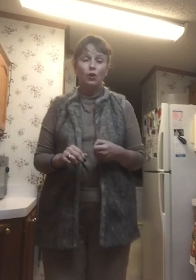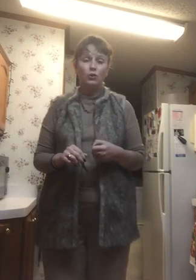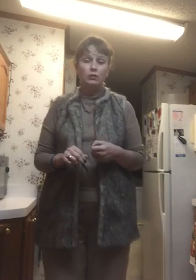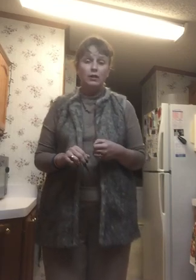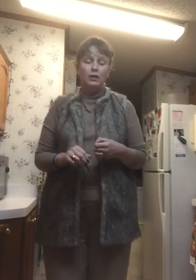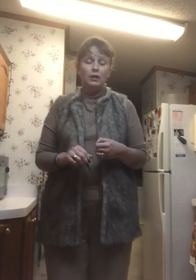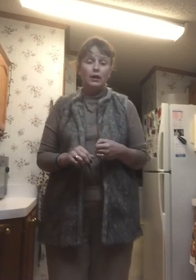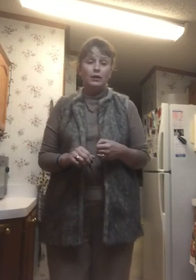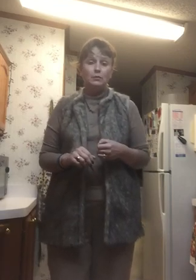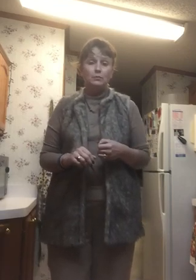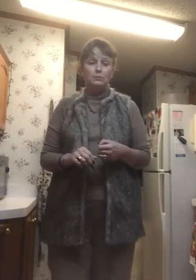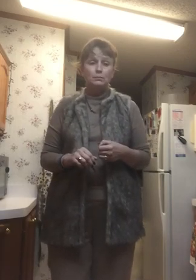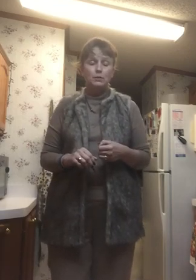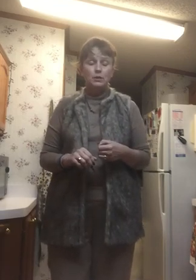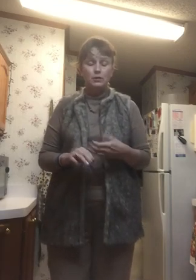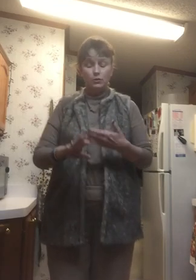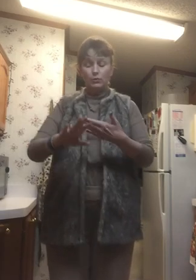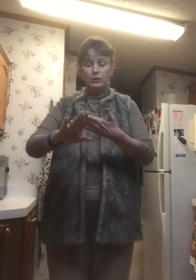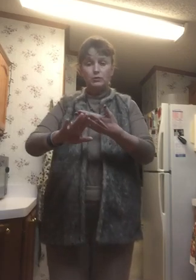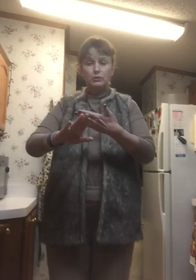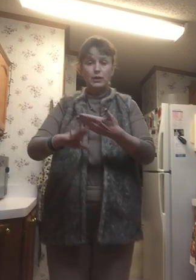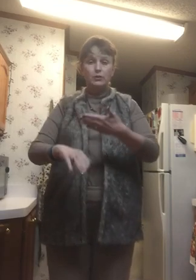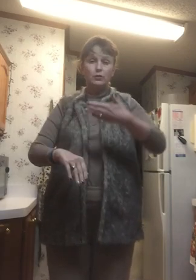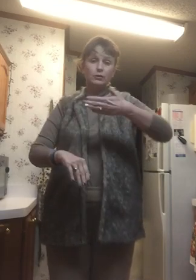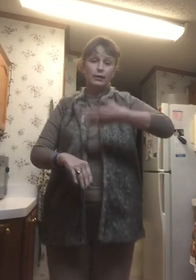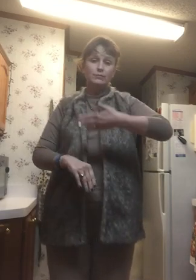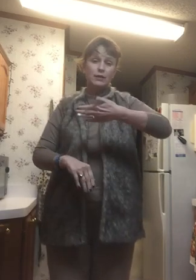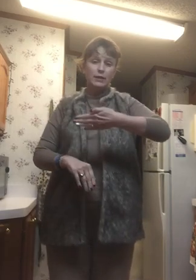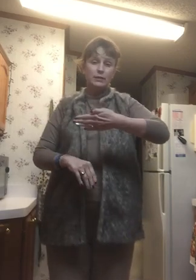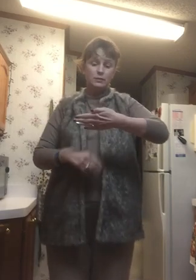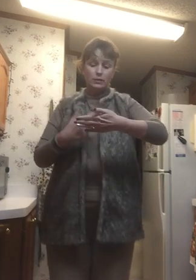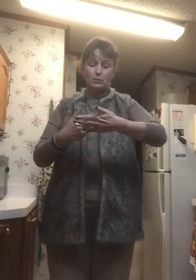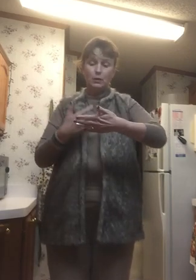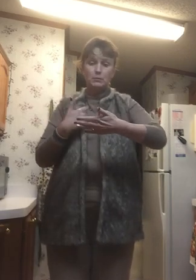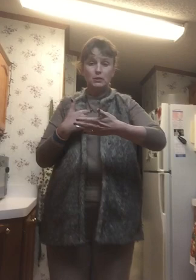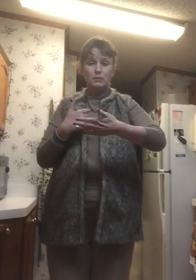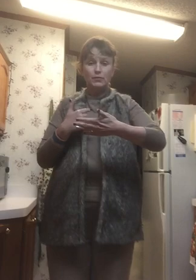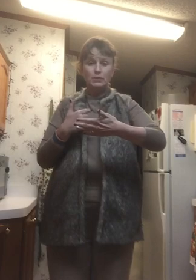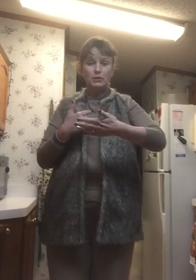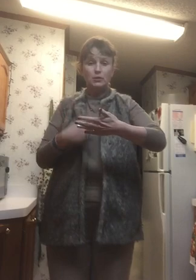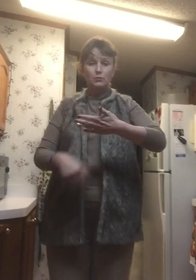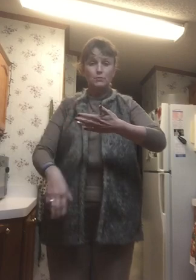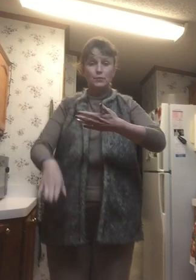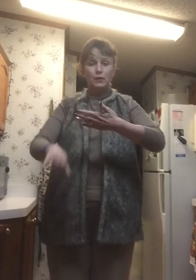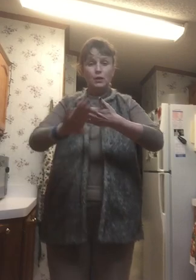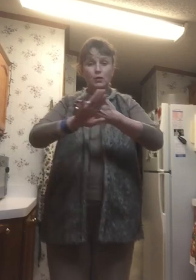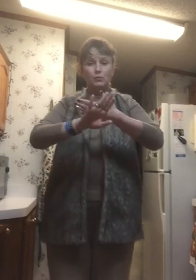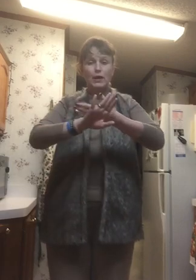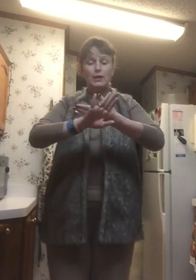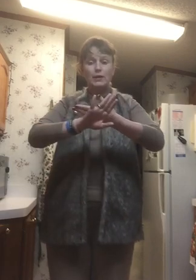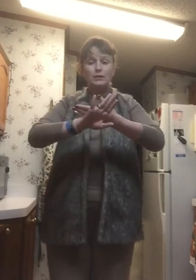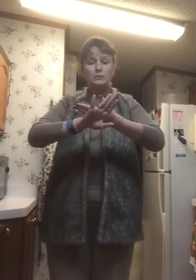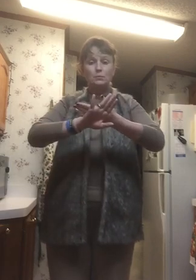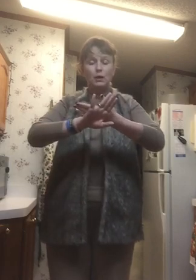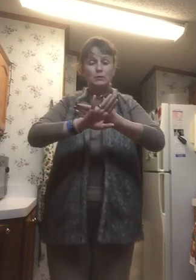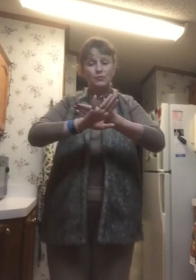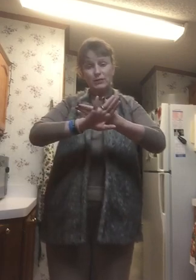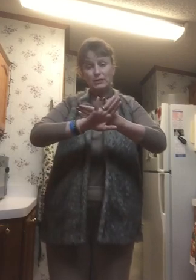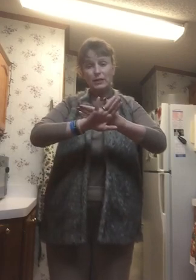all, you're going to take your left hand, and the palm is going to be facing you. Right hand, palm is facing